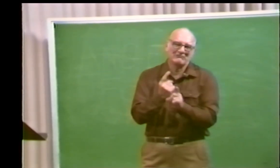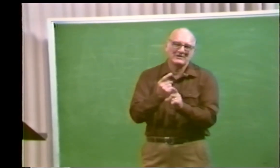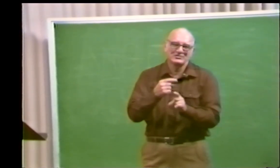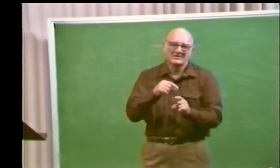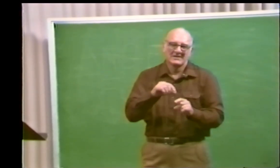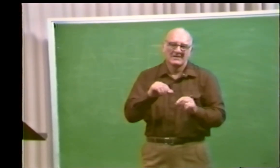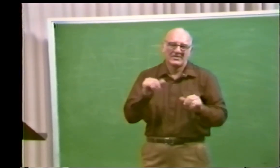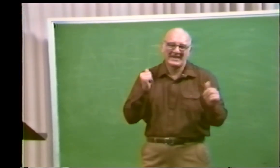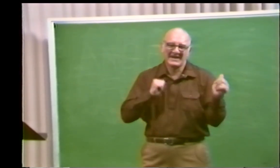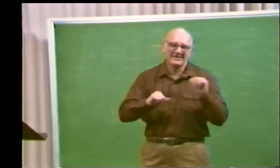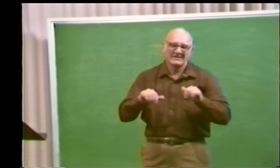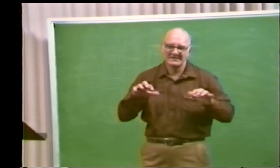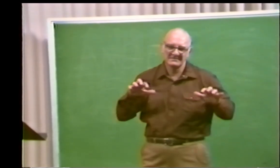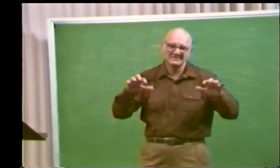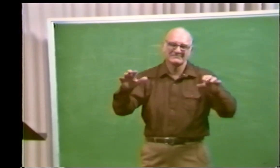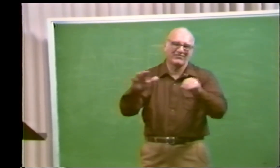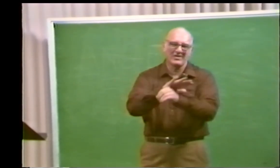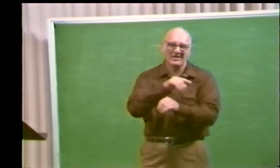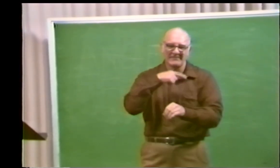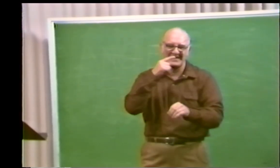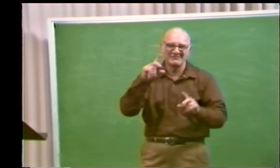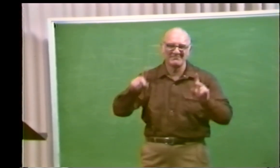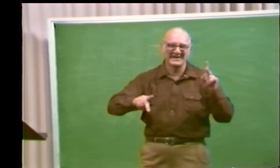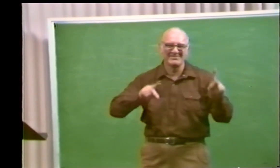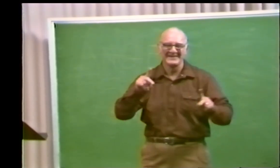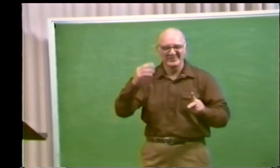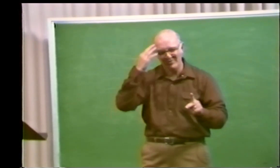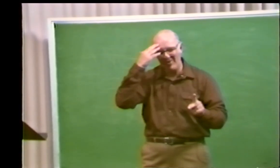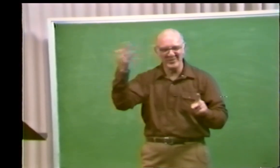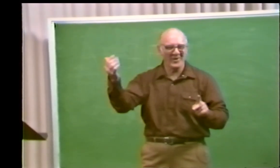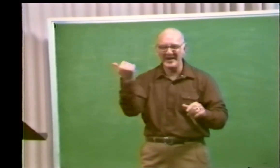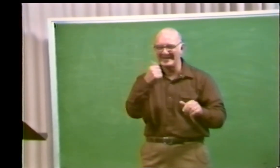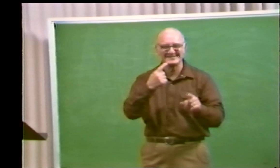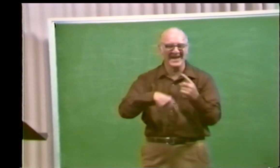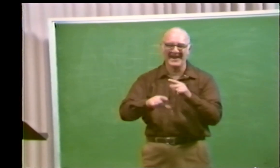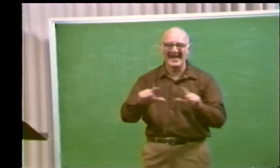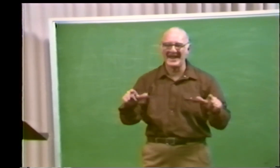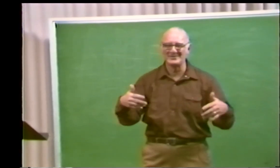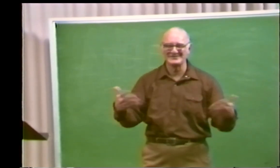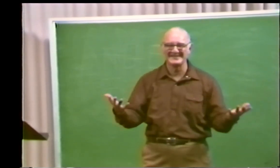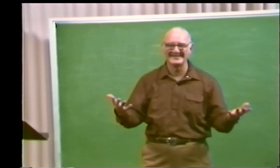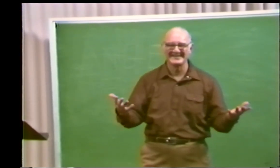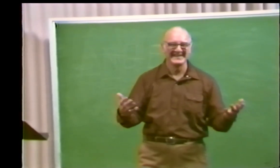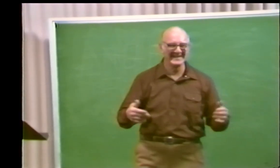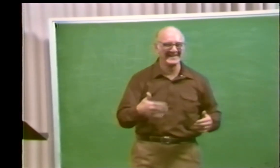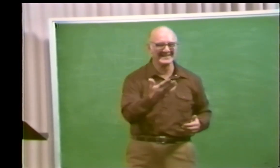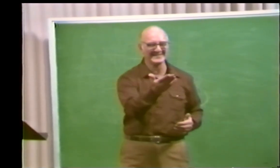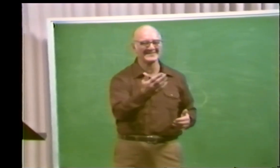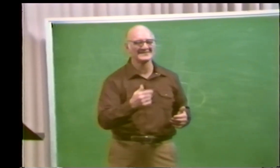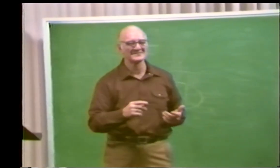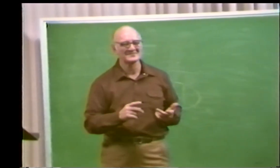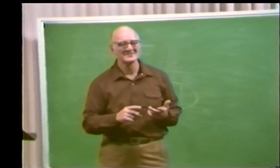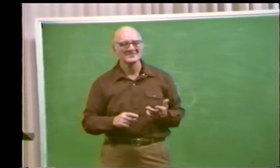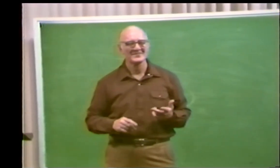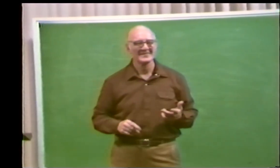Average theater is full of hearing people who don't know any sign language. Forgot to